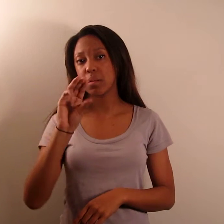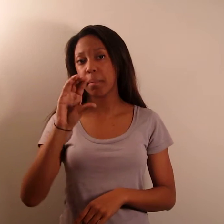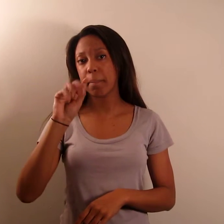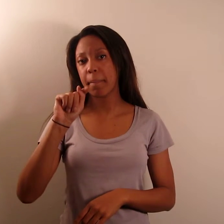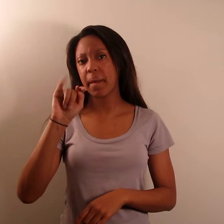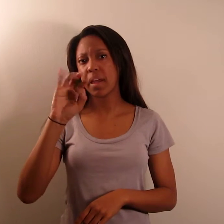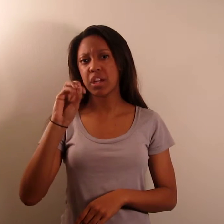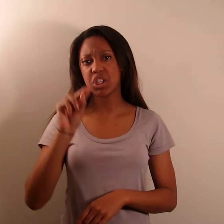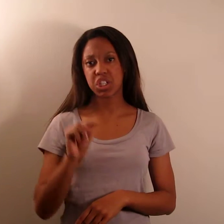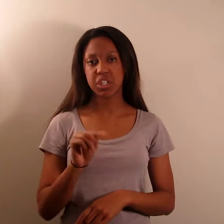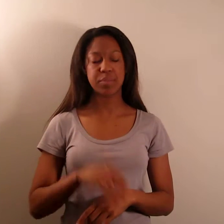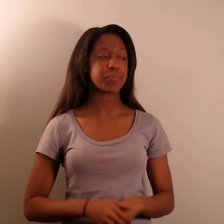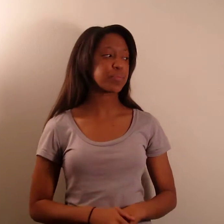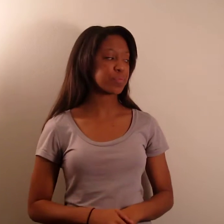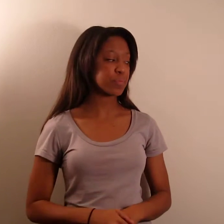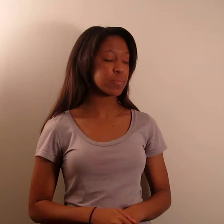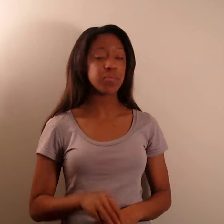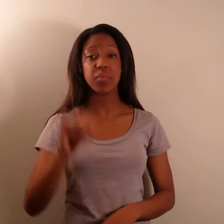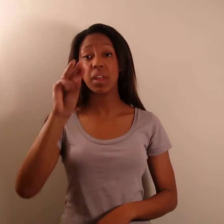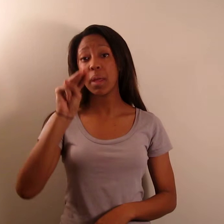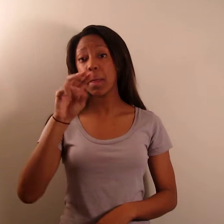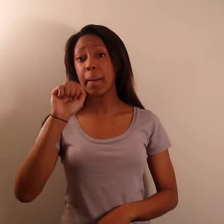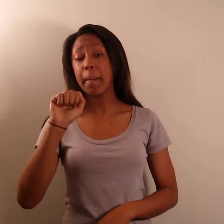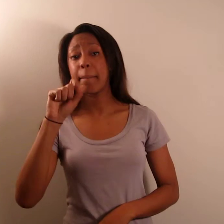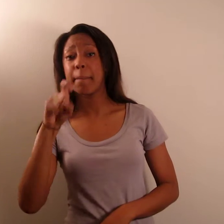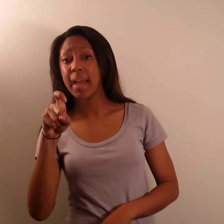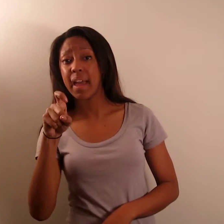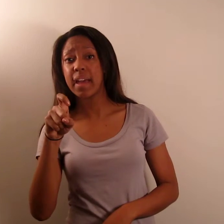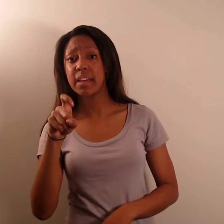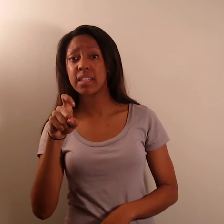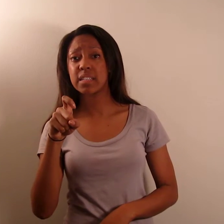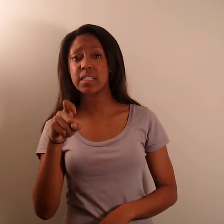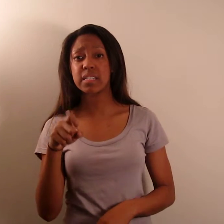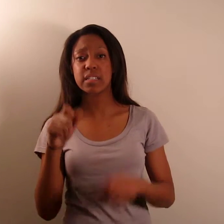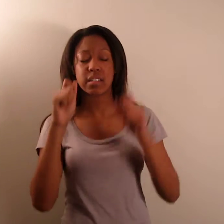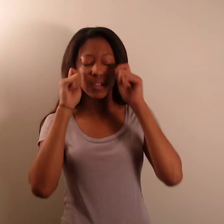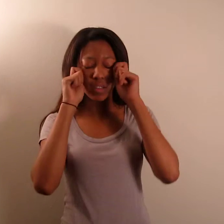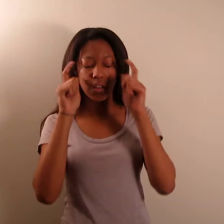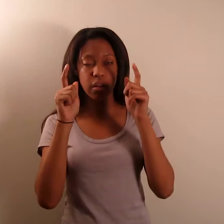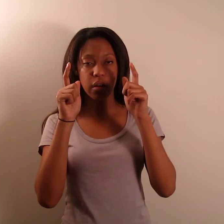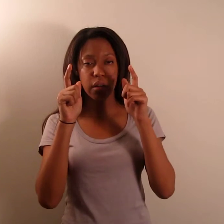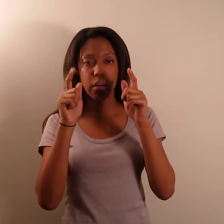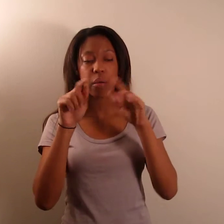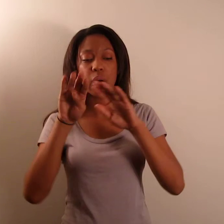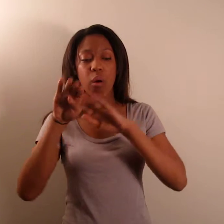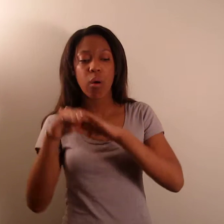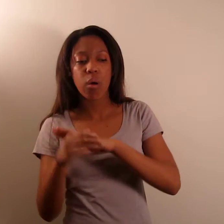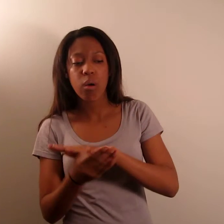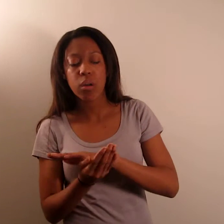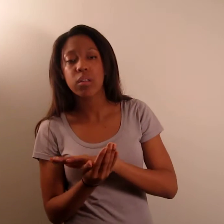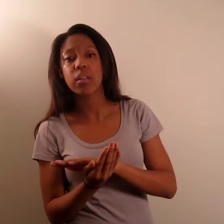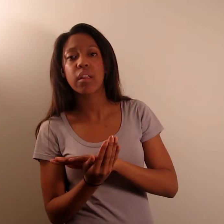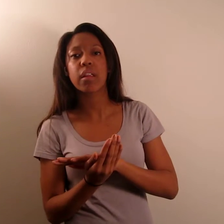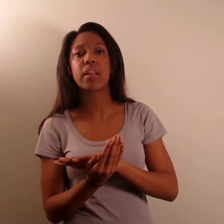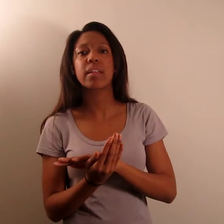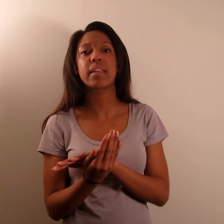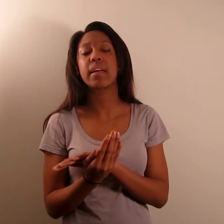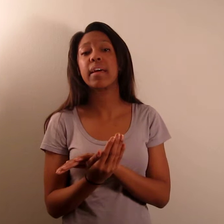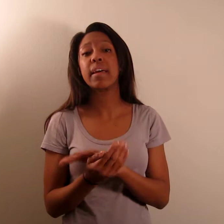Max Blank was kept awake nights, calculating the dollars he might lose if workers walked out with shirtwaists tucked in their bags,